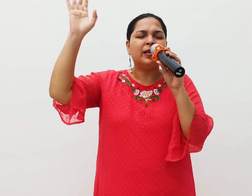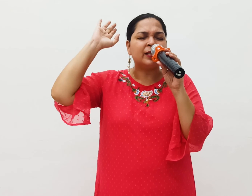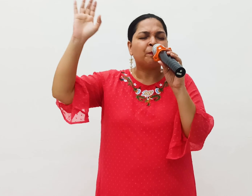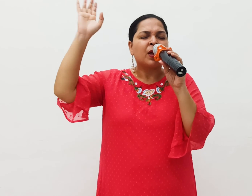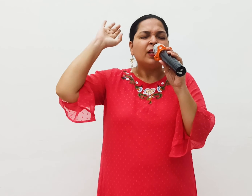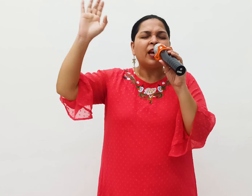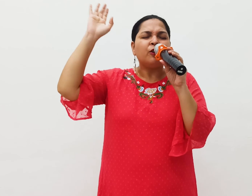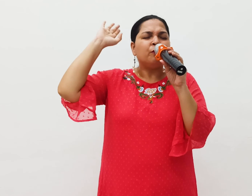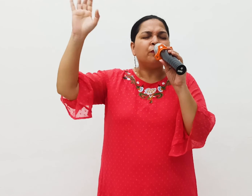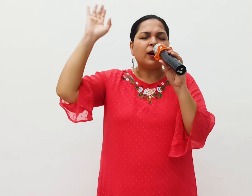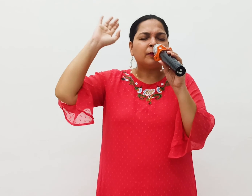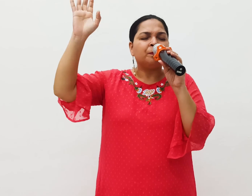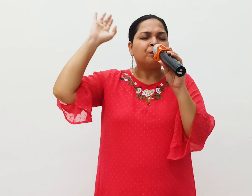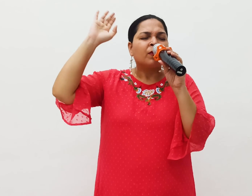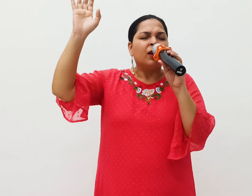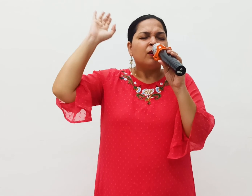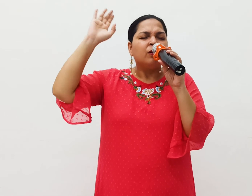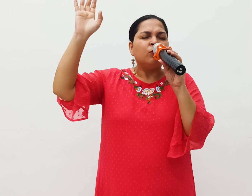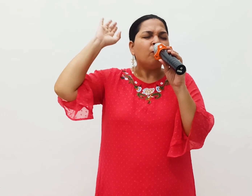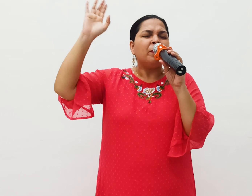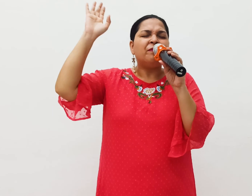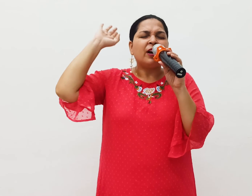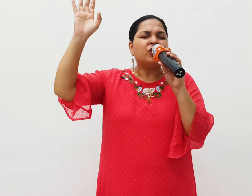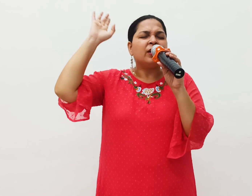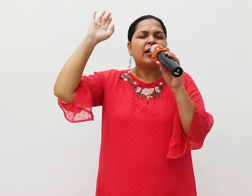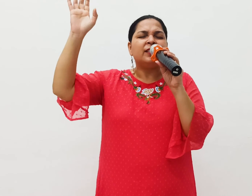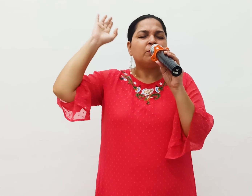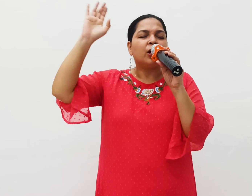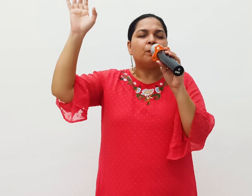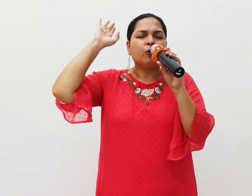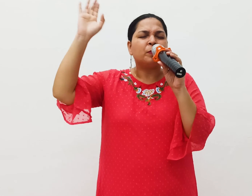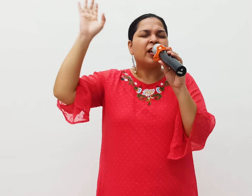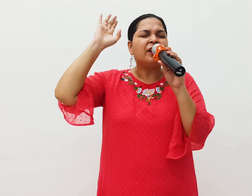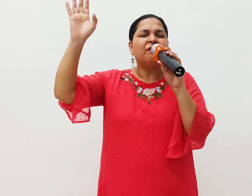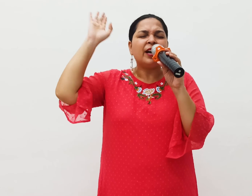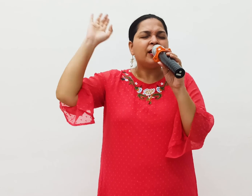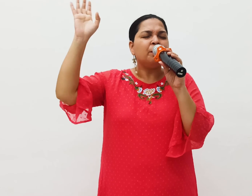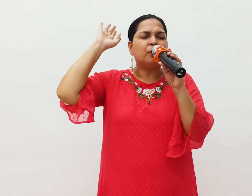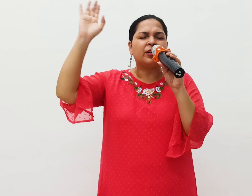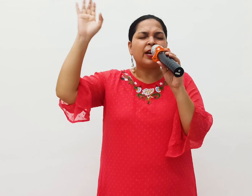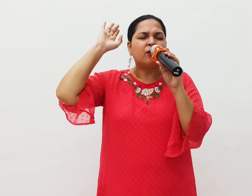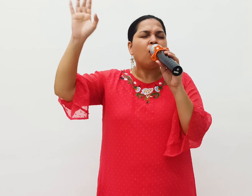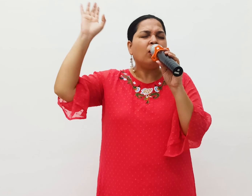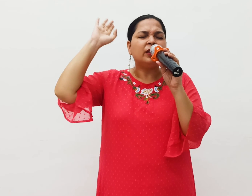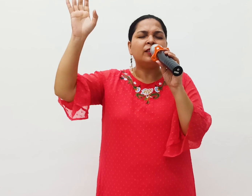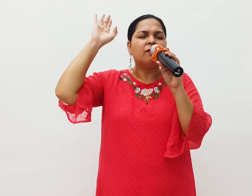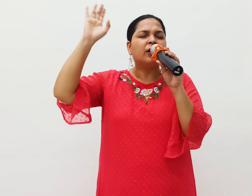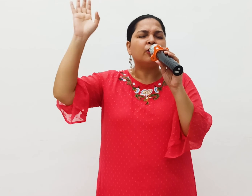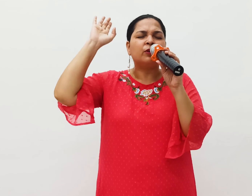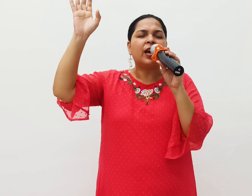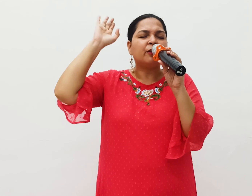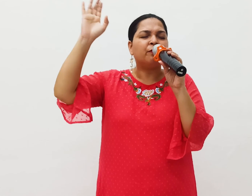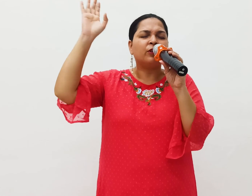a blessing. Thank you, Father. No weapon fashioned against them shall prosper. They are divinely protected. All things